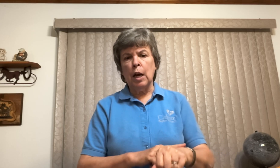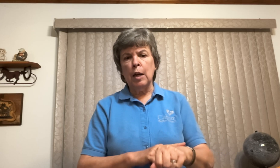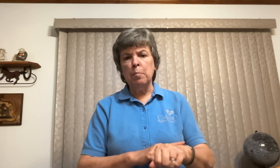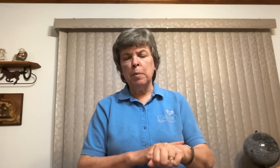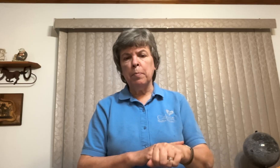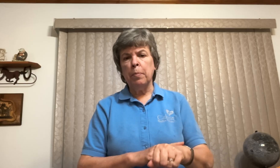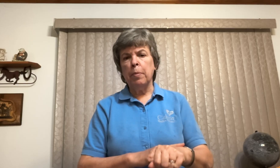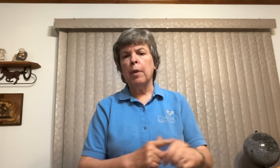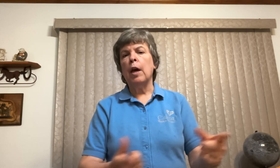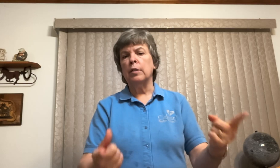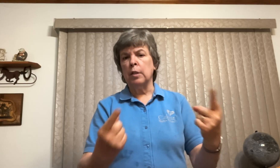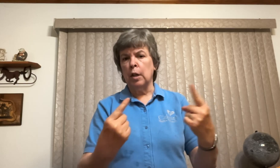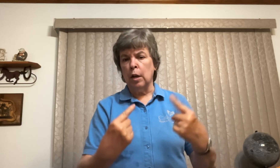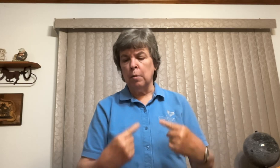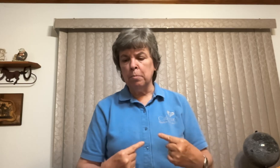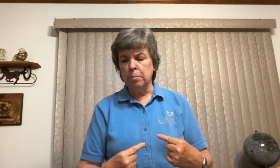time has come.